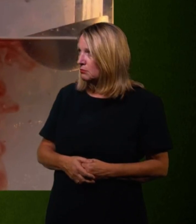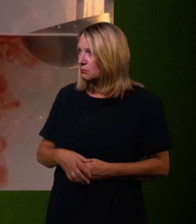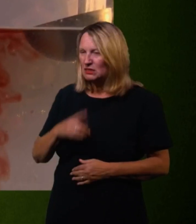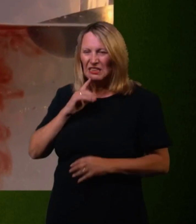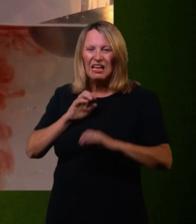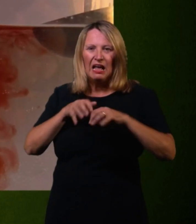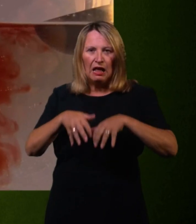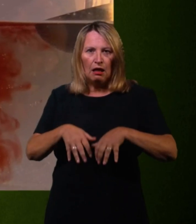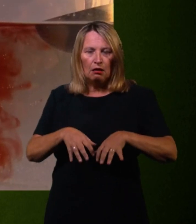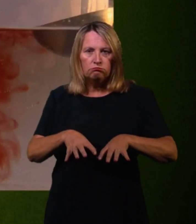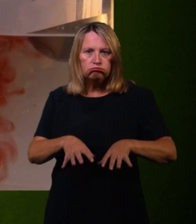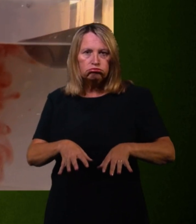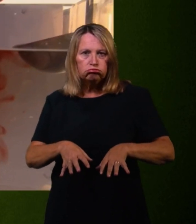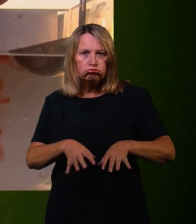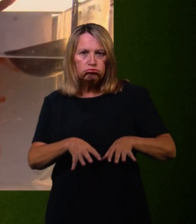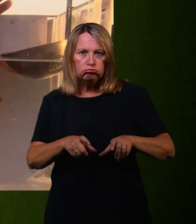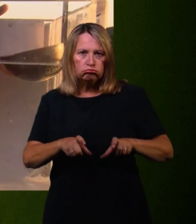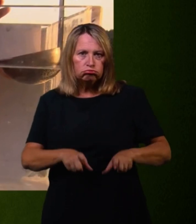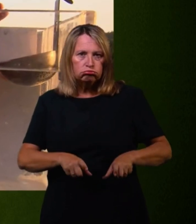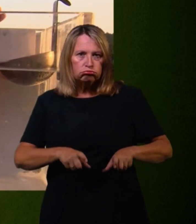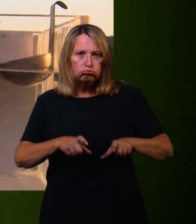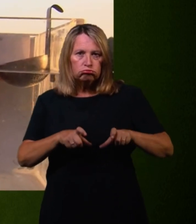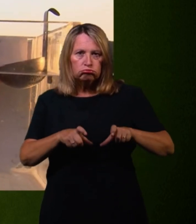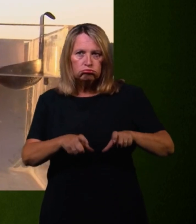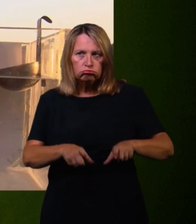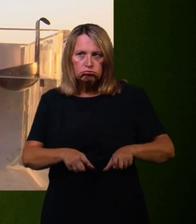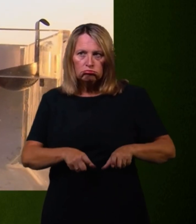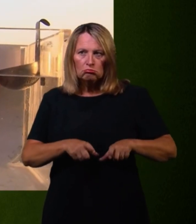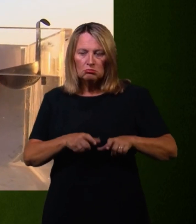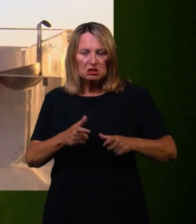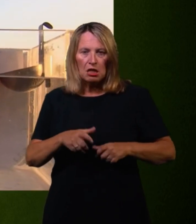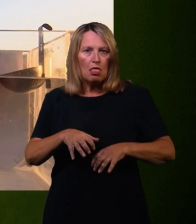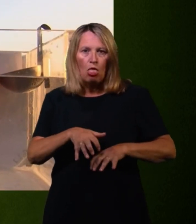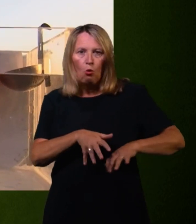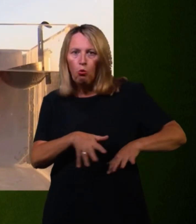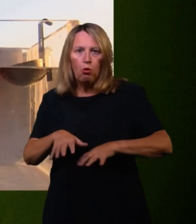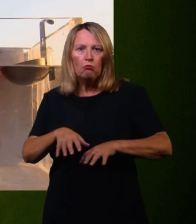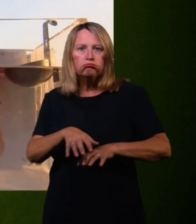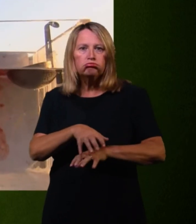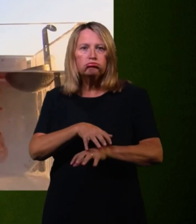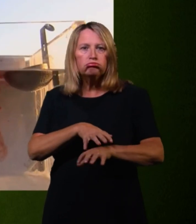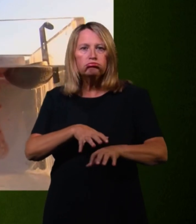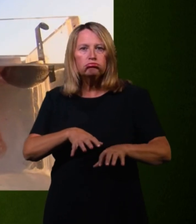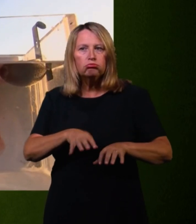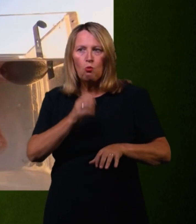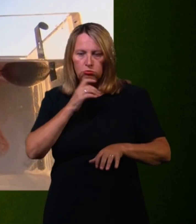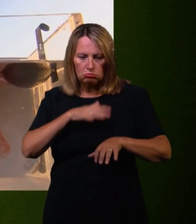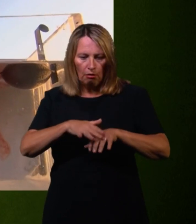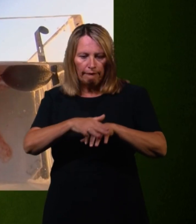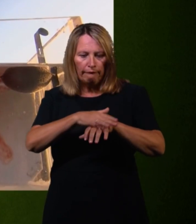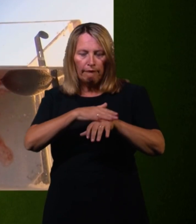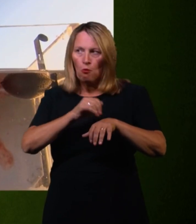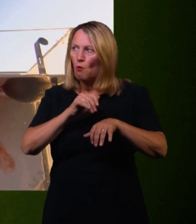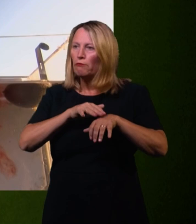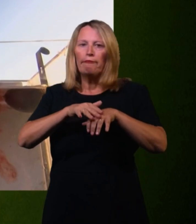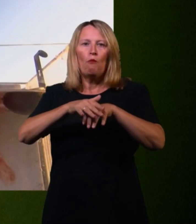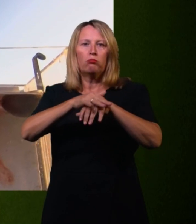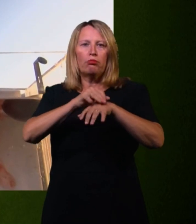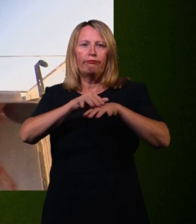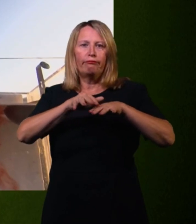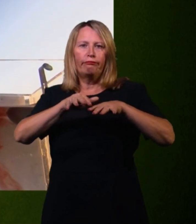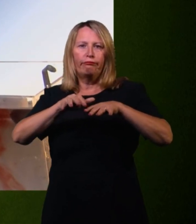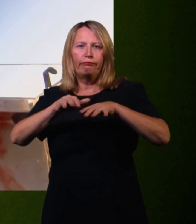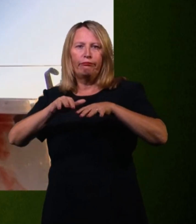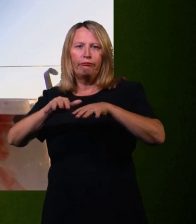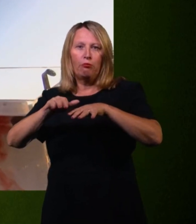is, as it settles, that red dye starts to stream across the surface of the water. That's because